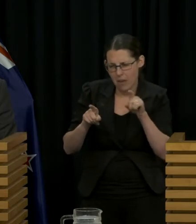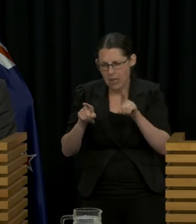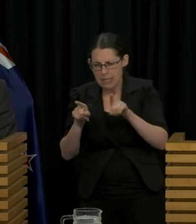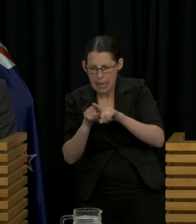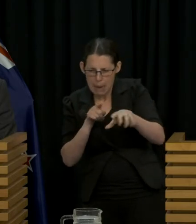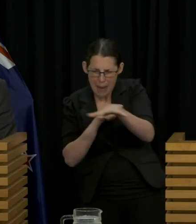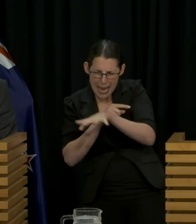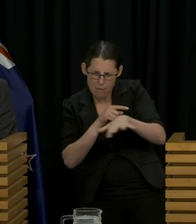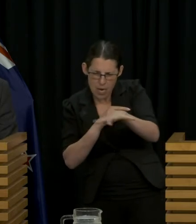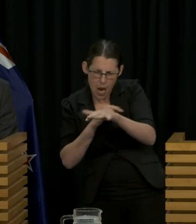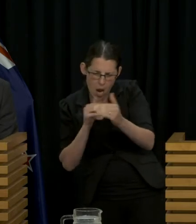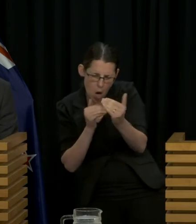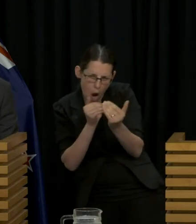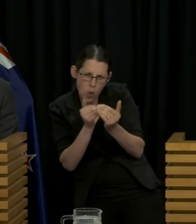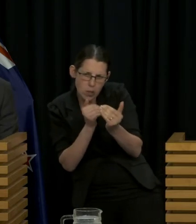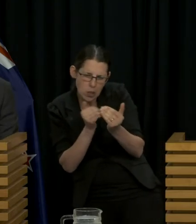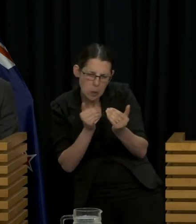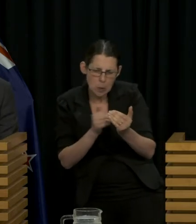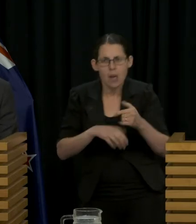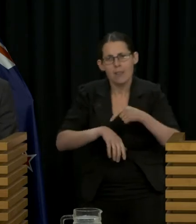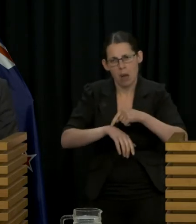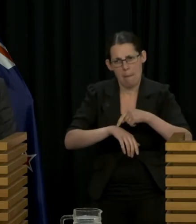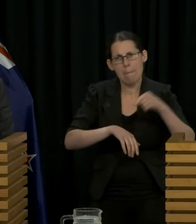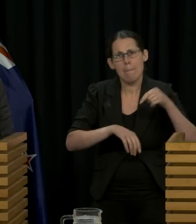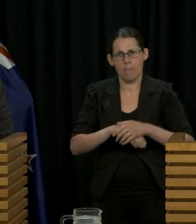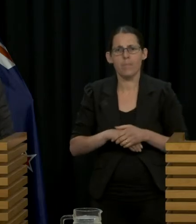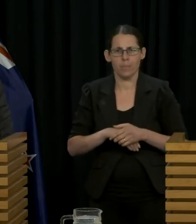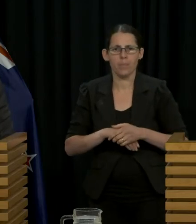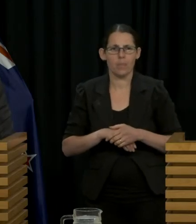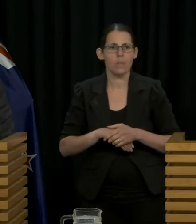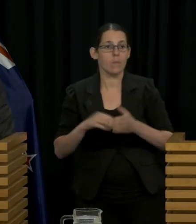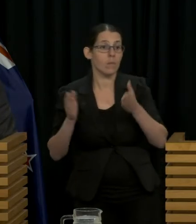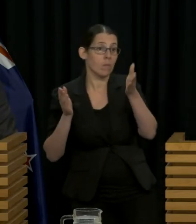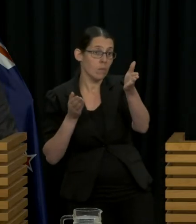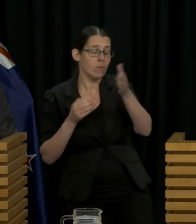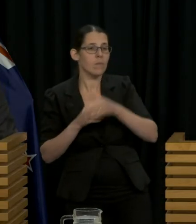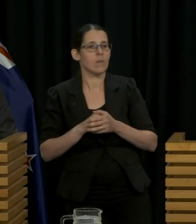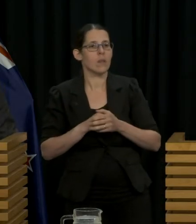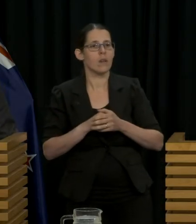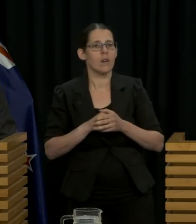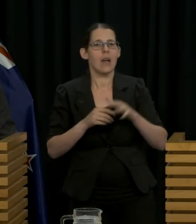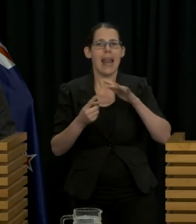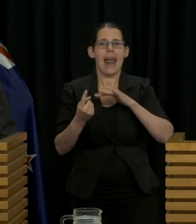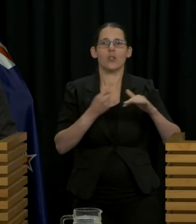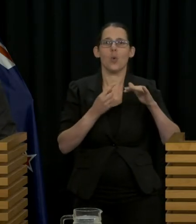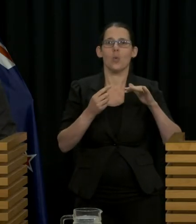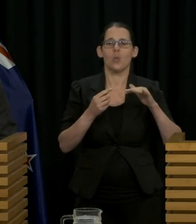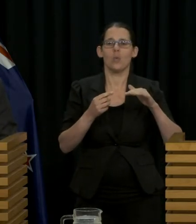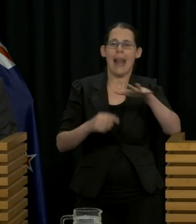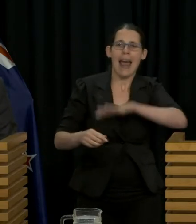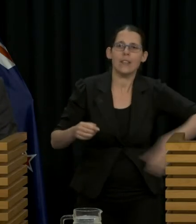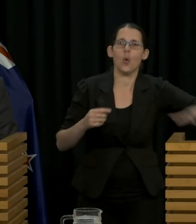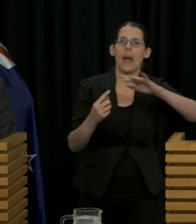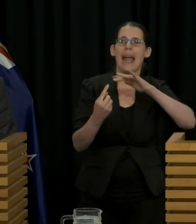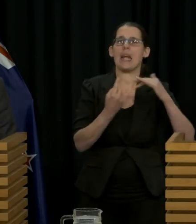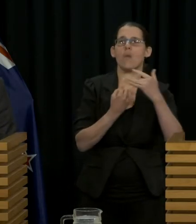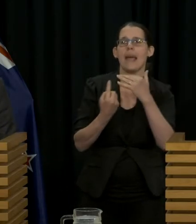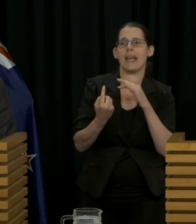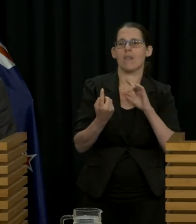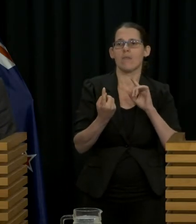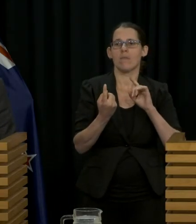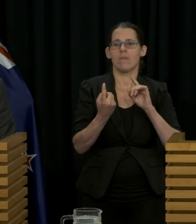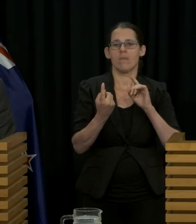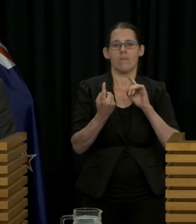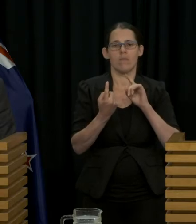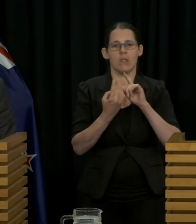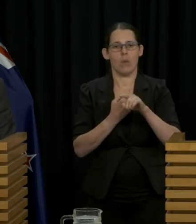is done as quickly as possible. Okay. We'll come over here. The National Iwi Pandemic Response Group are calling for the government to reduce the amount of people